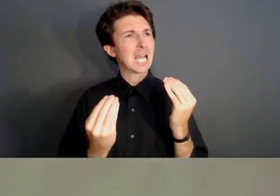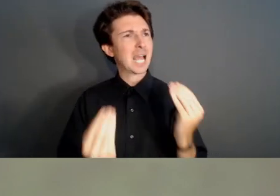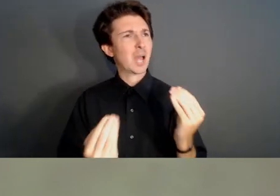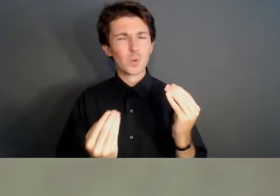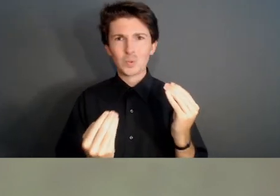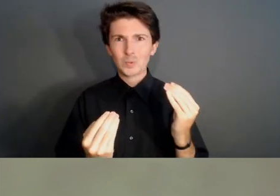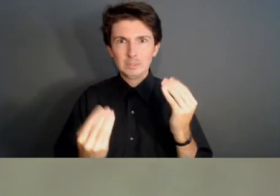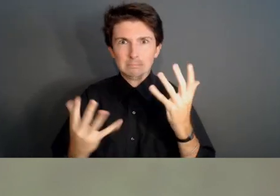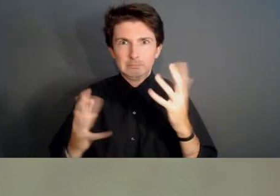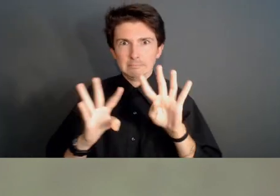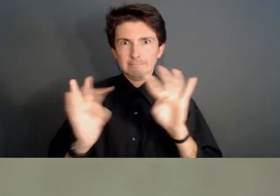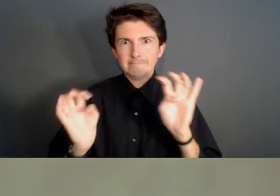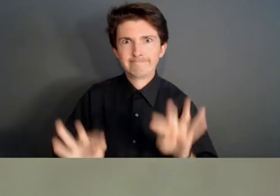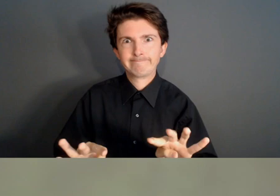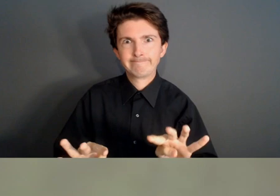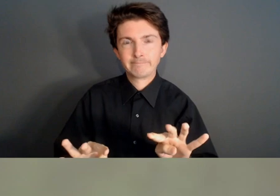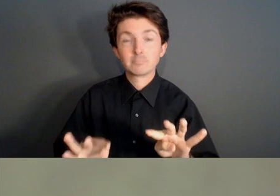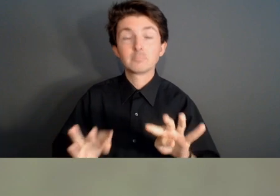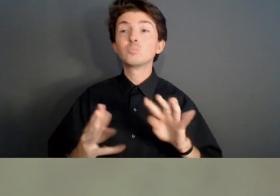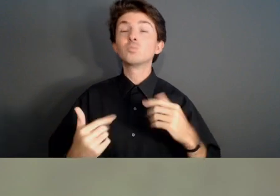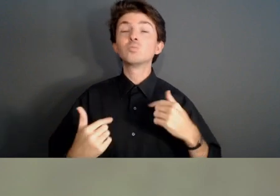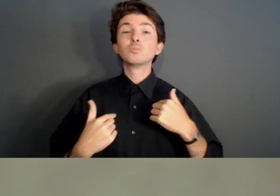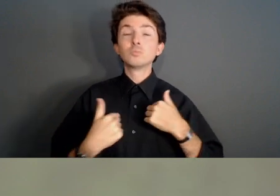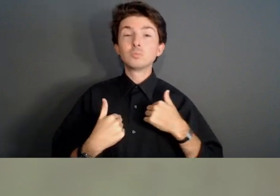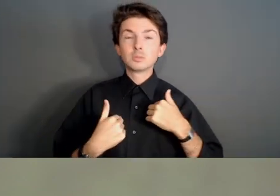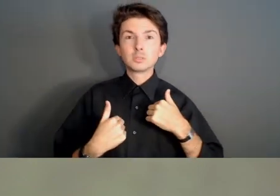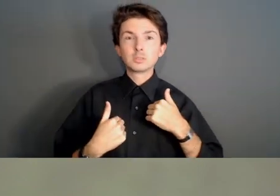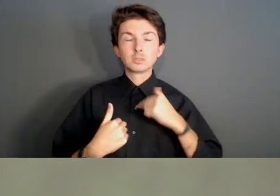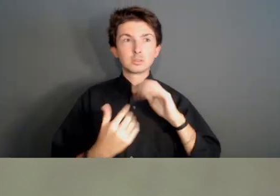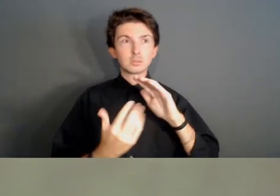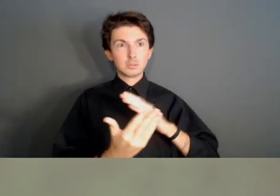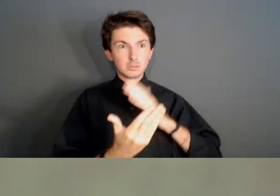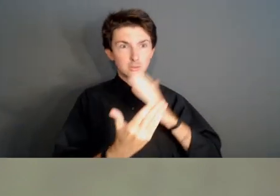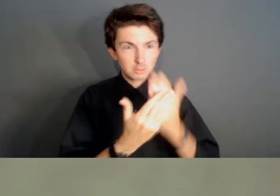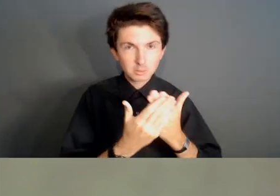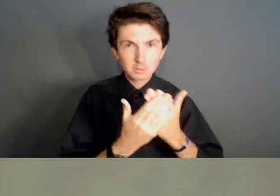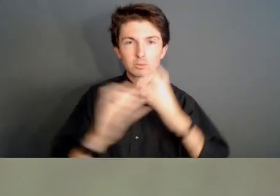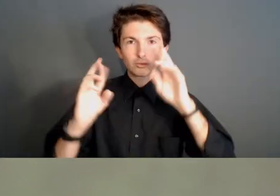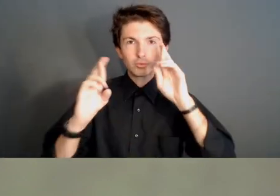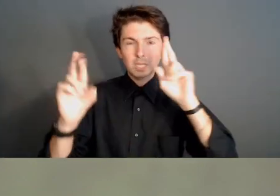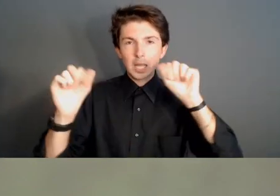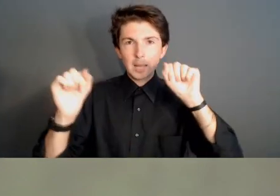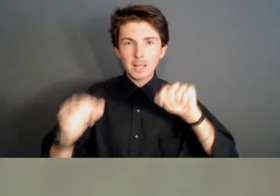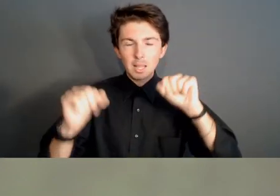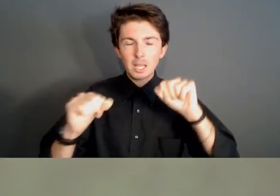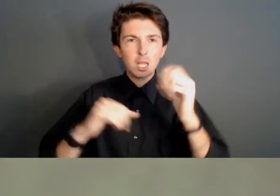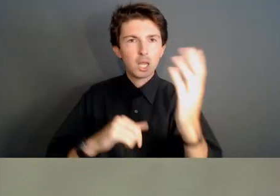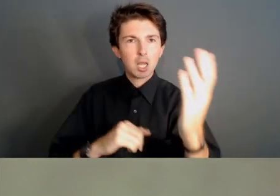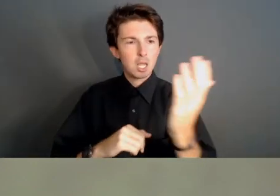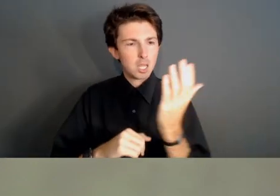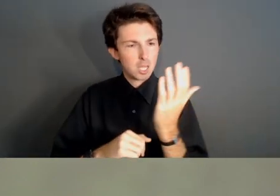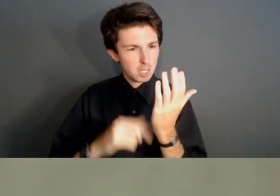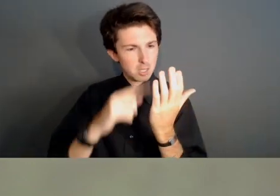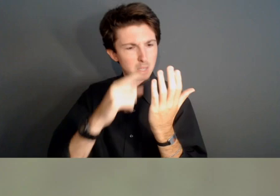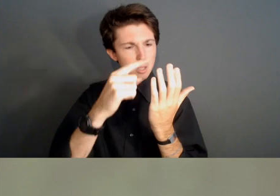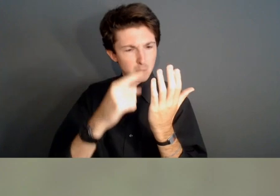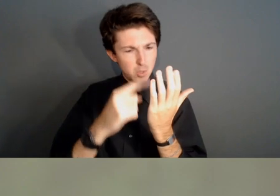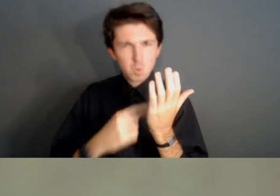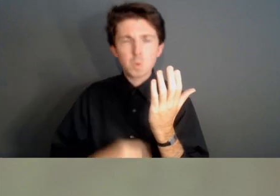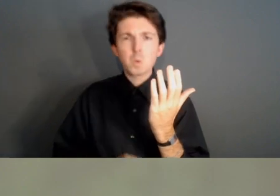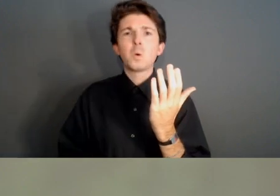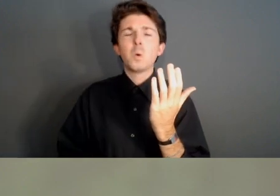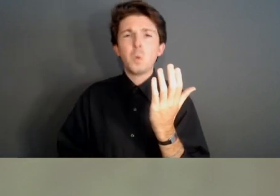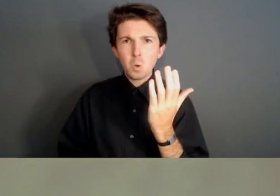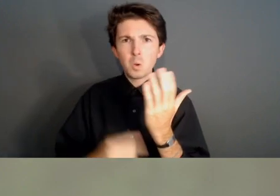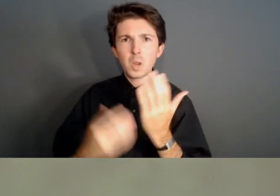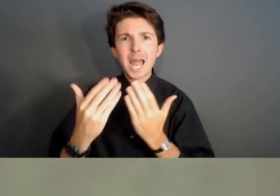do you repair the world? And when I got to RespectAbility, it became